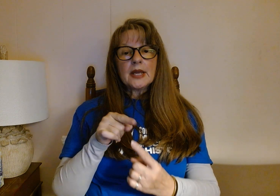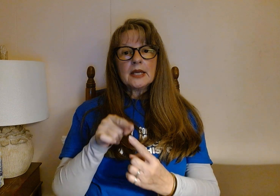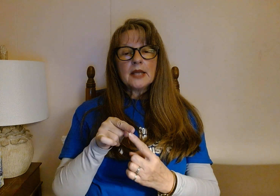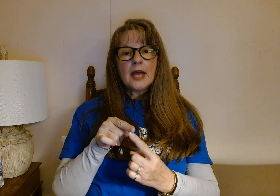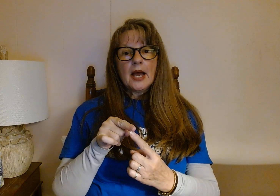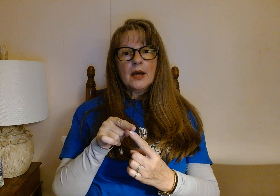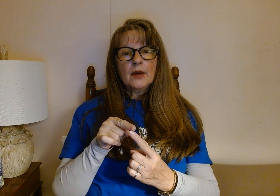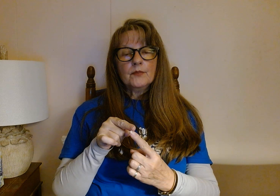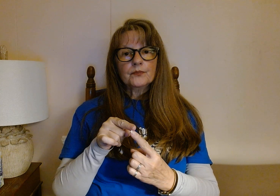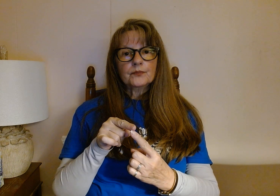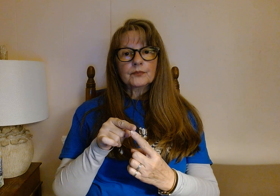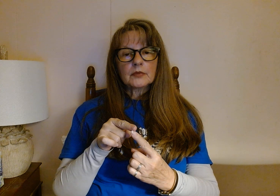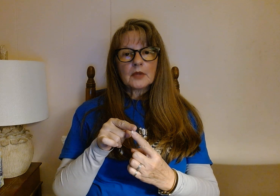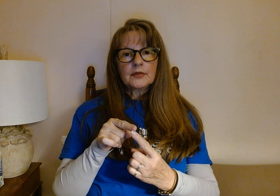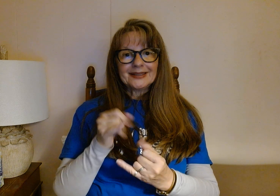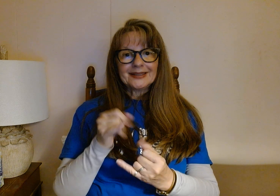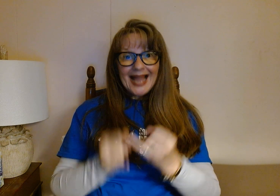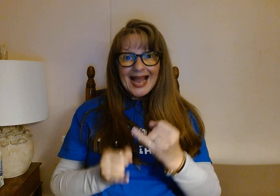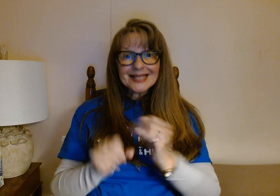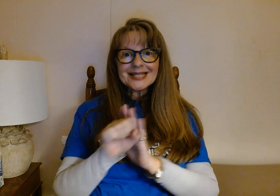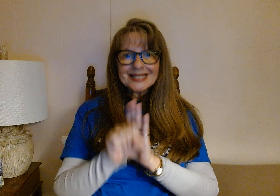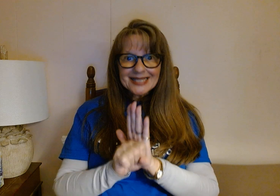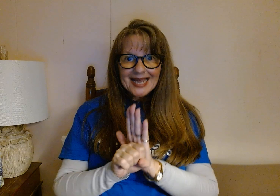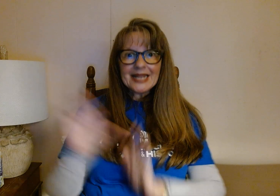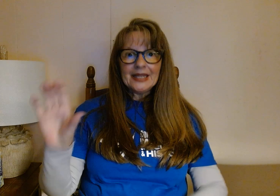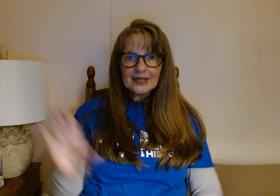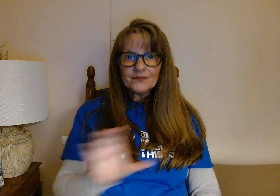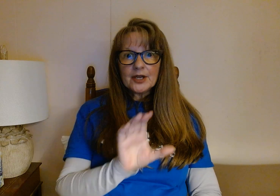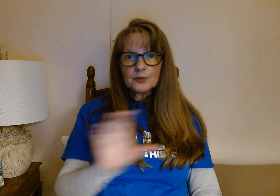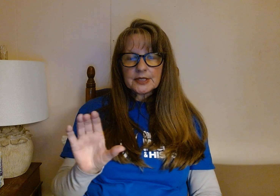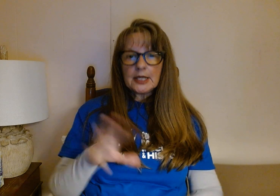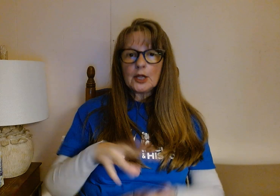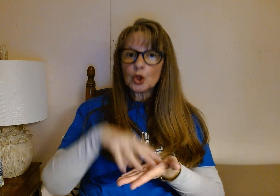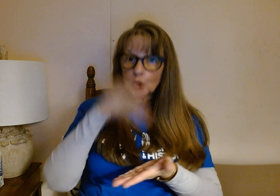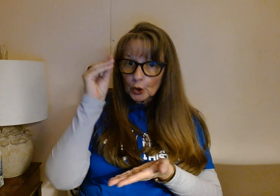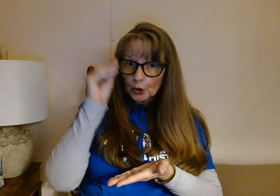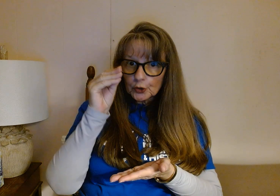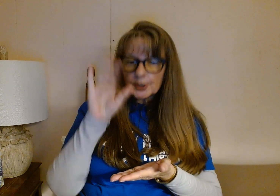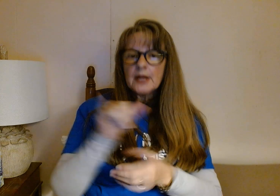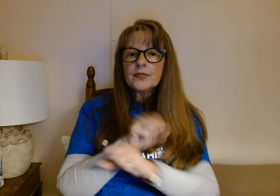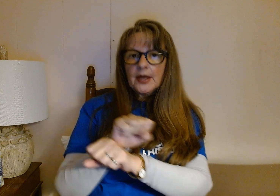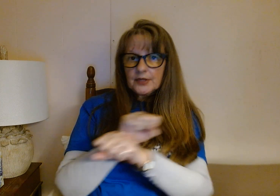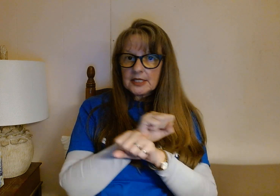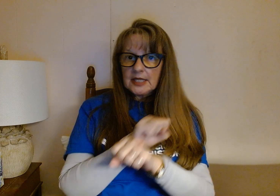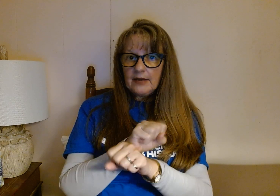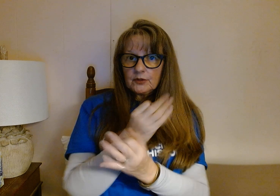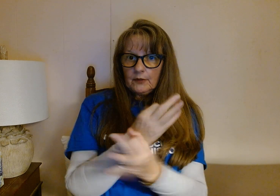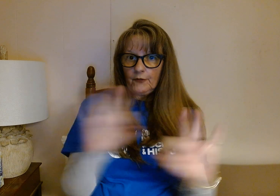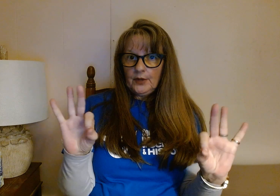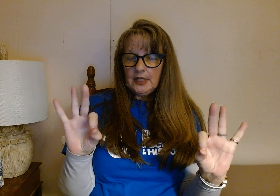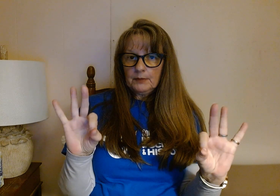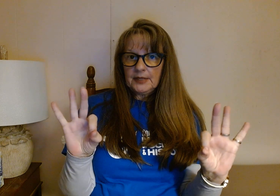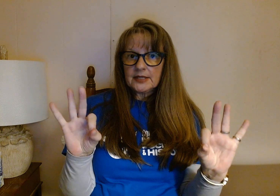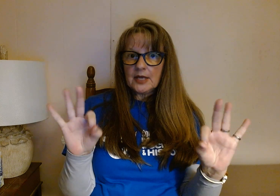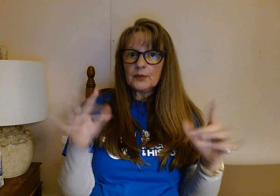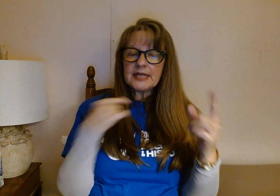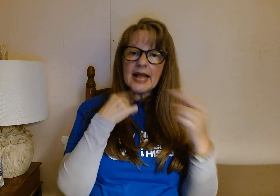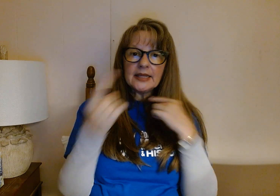when the last state in the Confederacy learned that the slaves were free, because they were telling